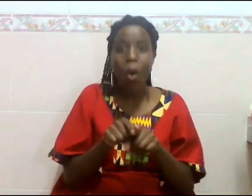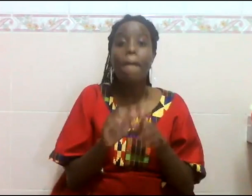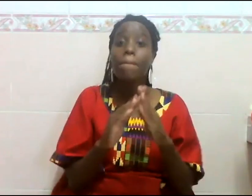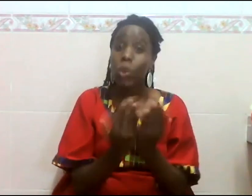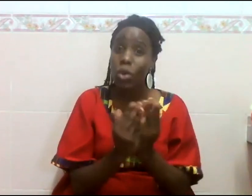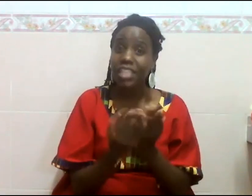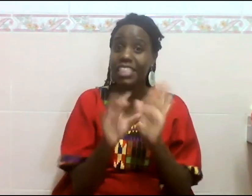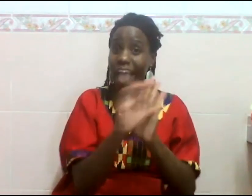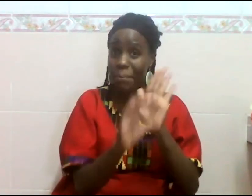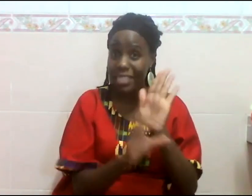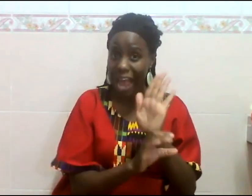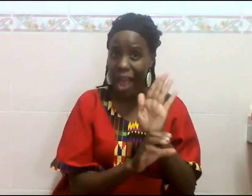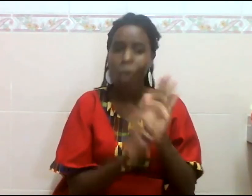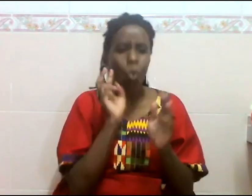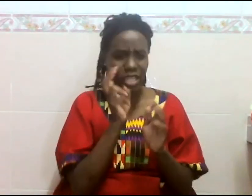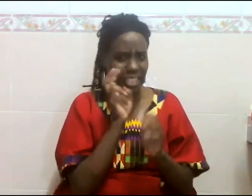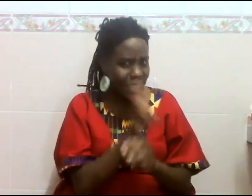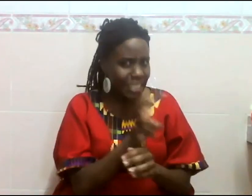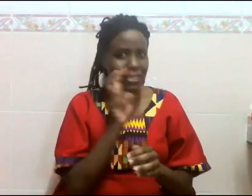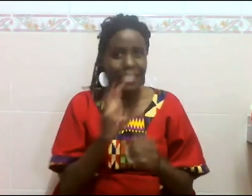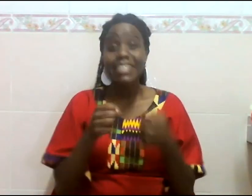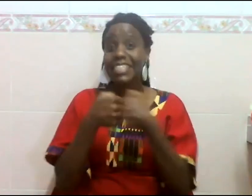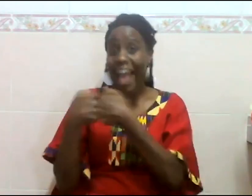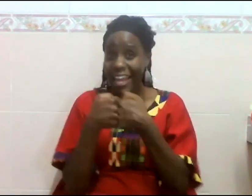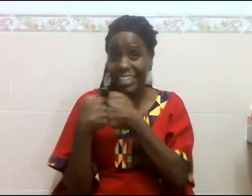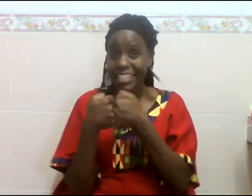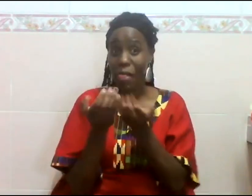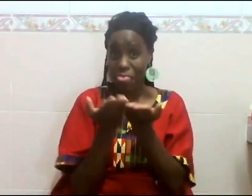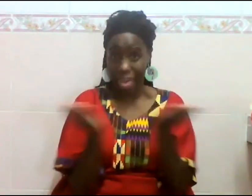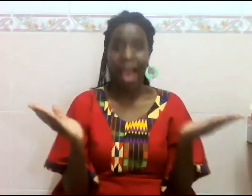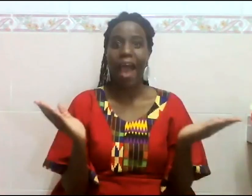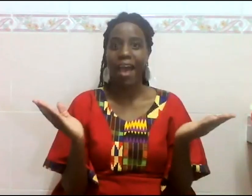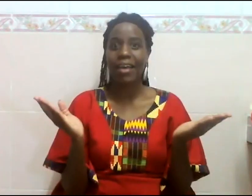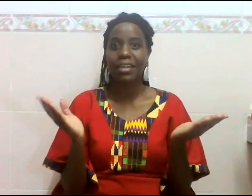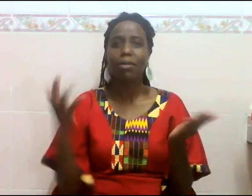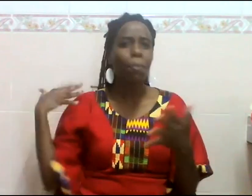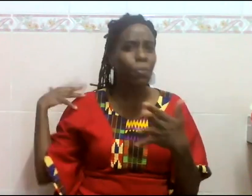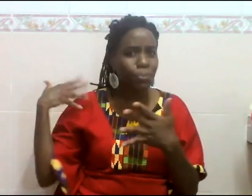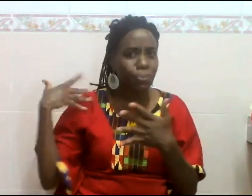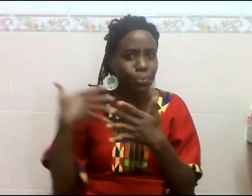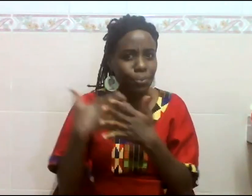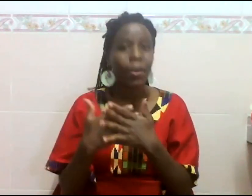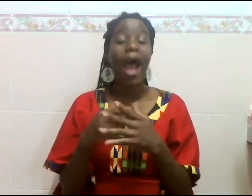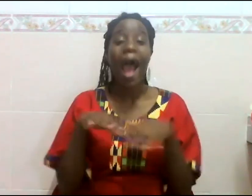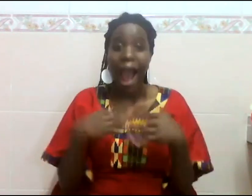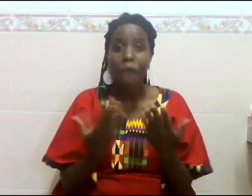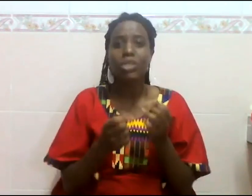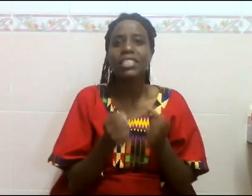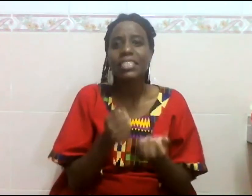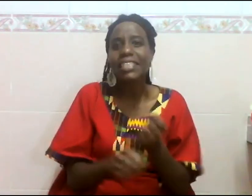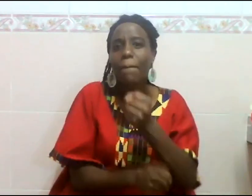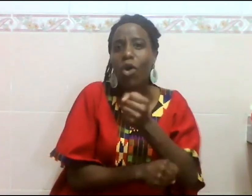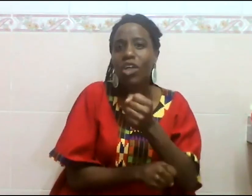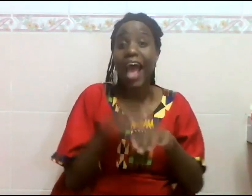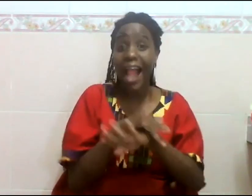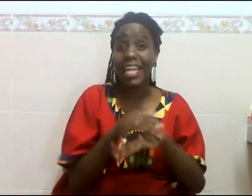we can actually see some of the challenges that we have also gone through in supporting early career researchers in Africa.